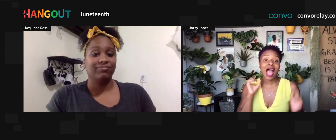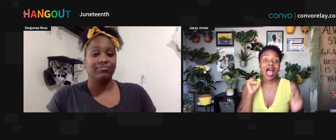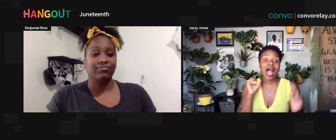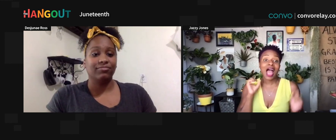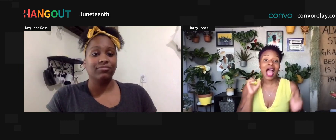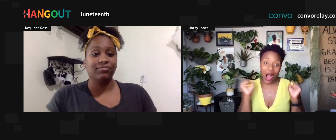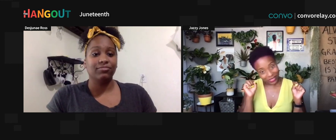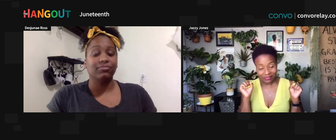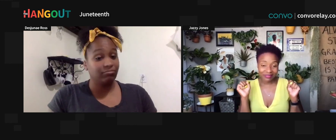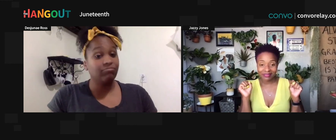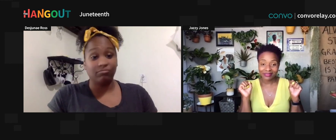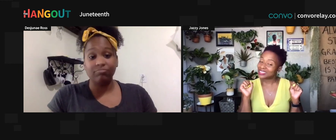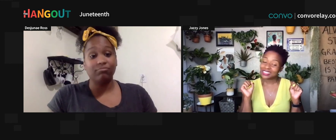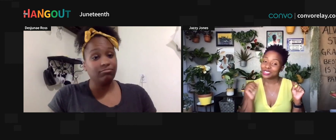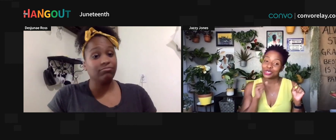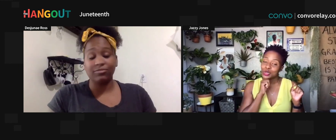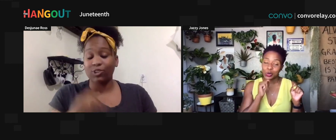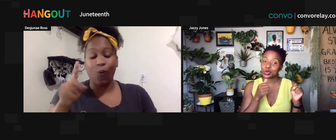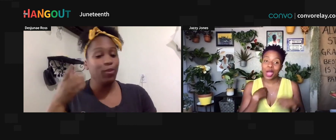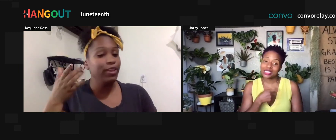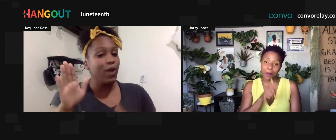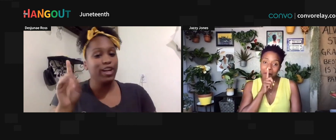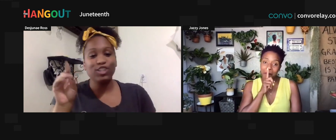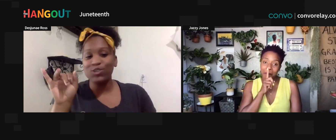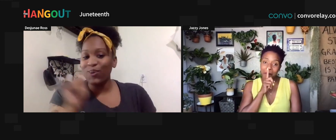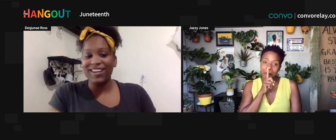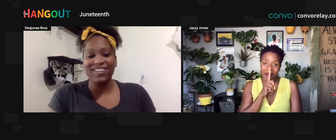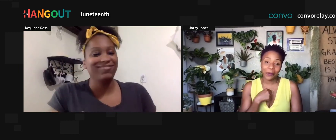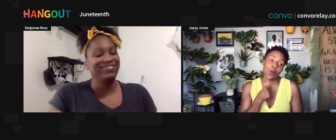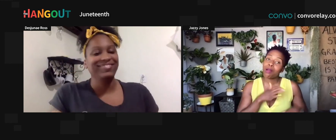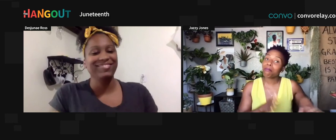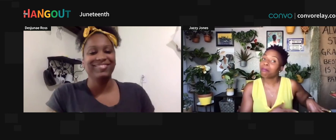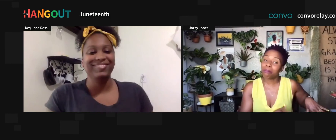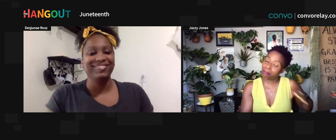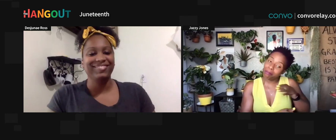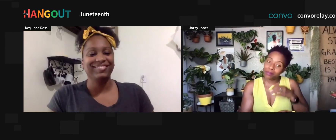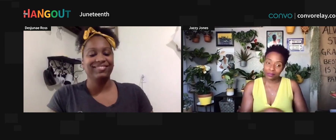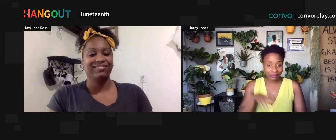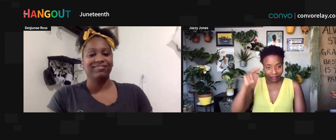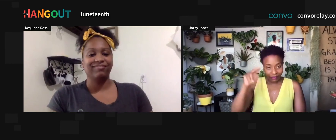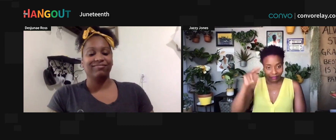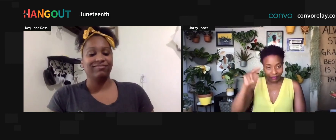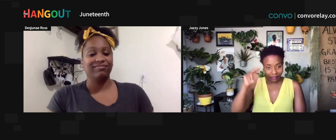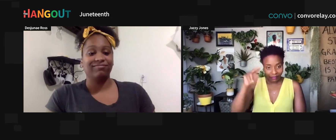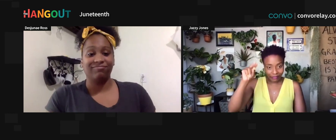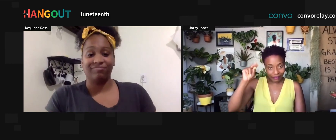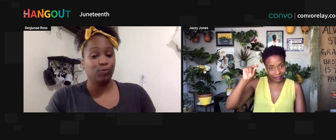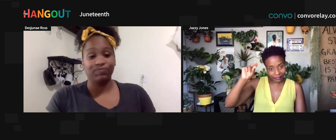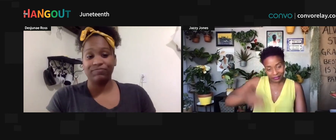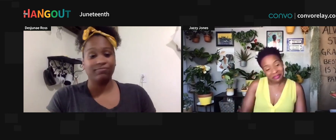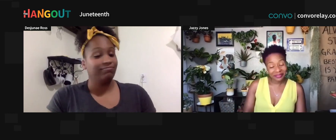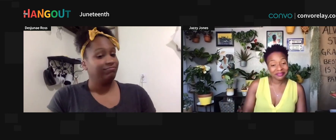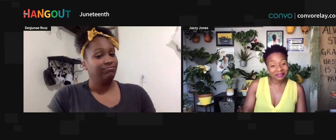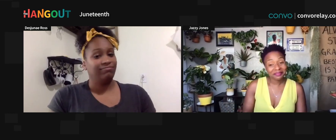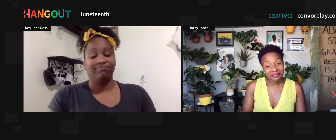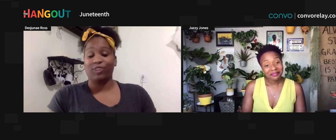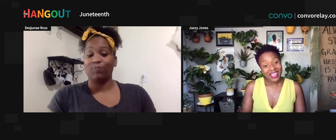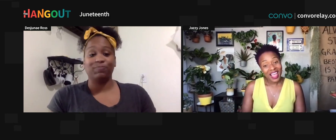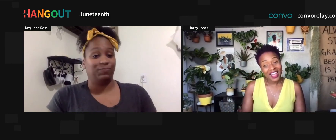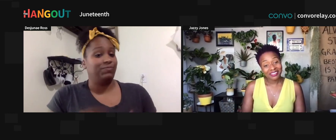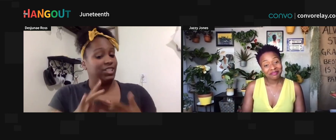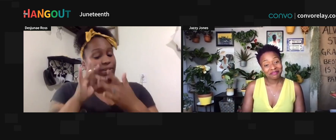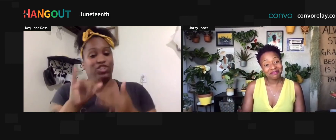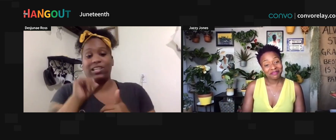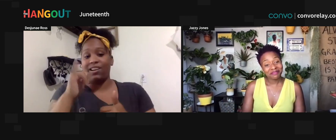loud. And people are going to let me be loud. I will not be inhibited. I am not a timid person. That's the only way to